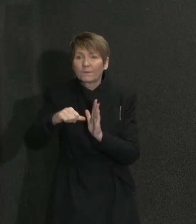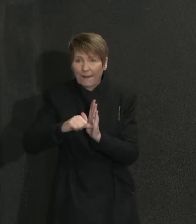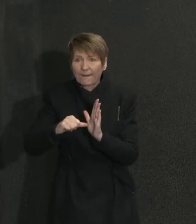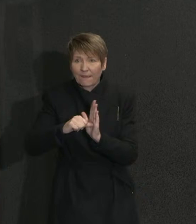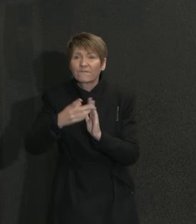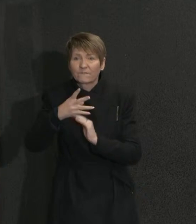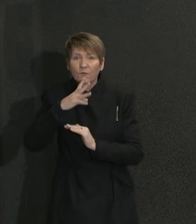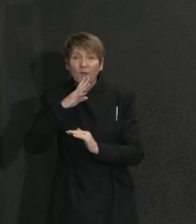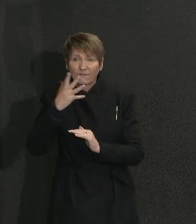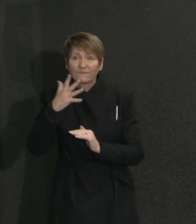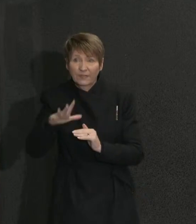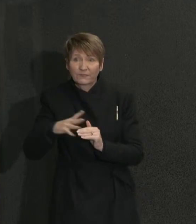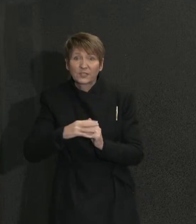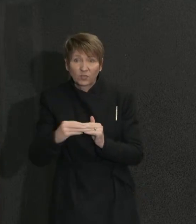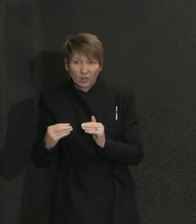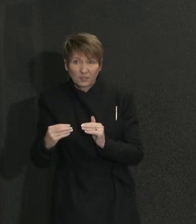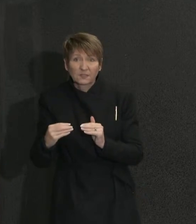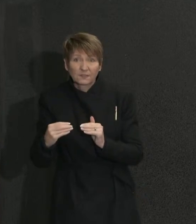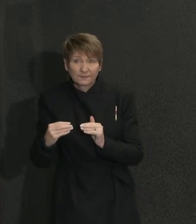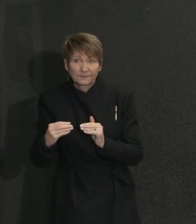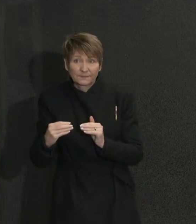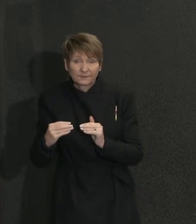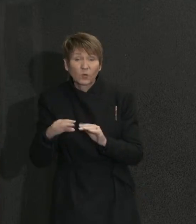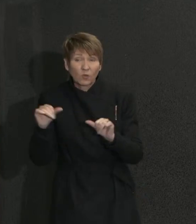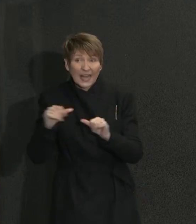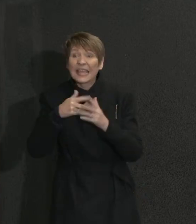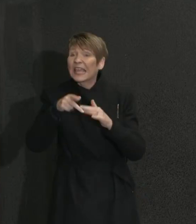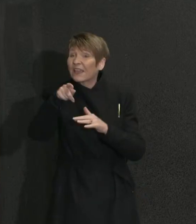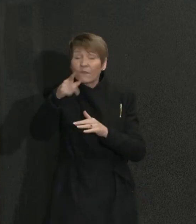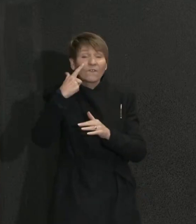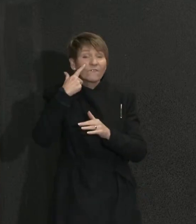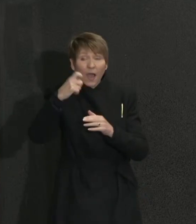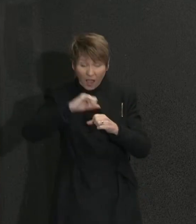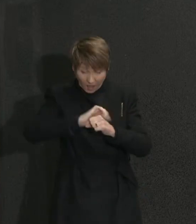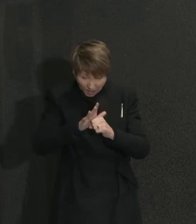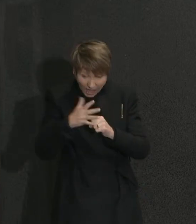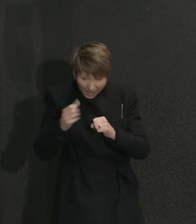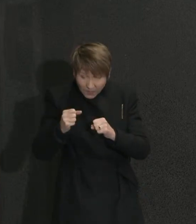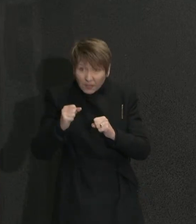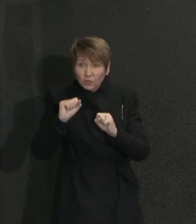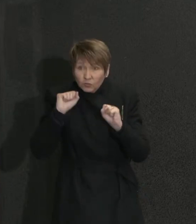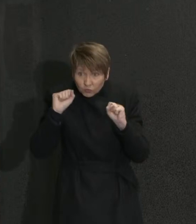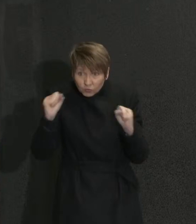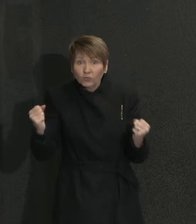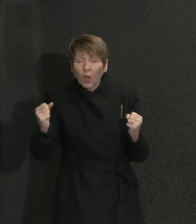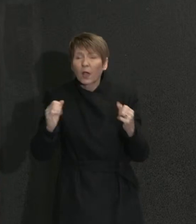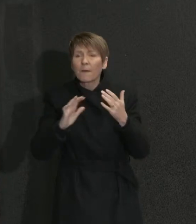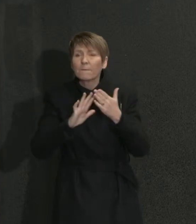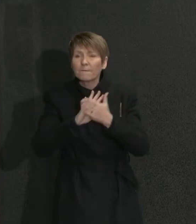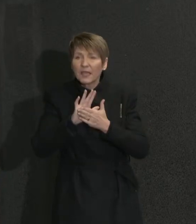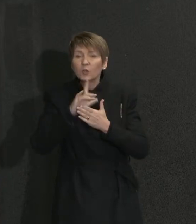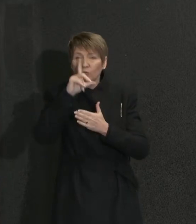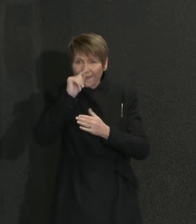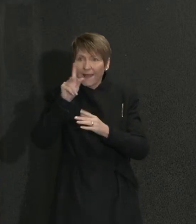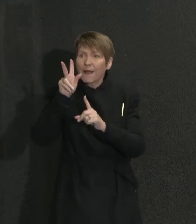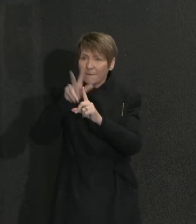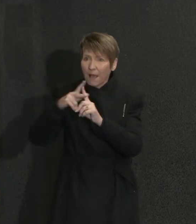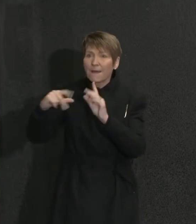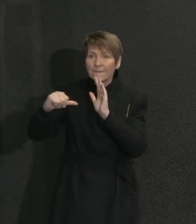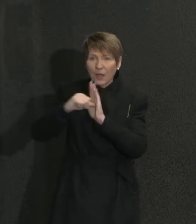therefore you can't work, there is a payment of $1,500. We will push those payments out. We have done that for many thousands of